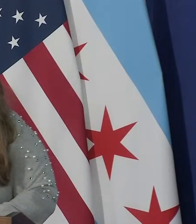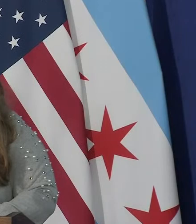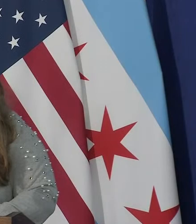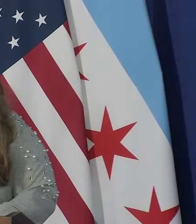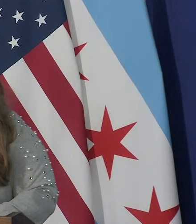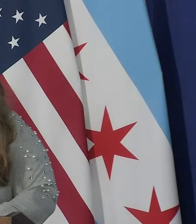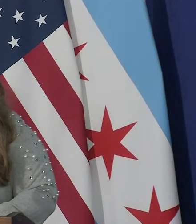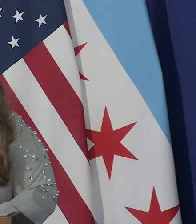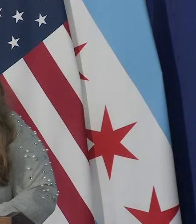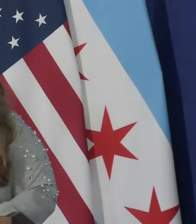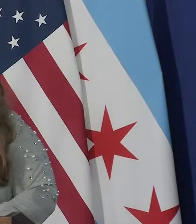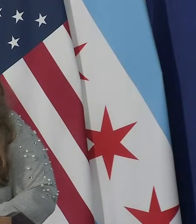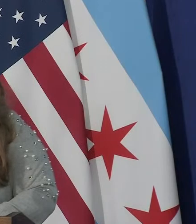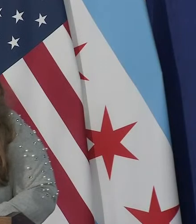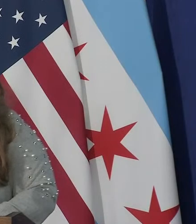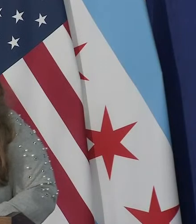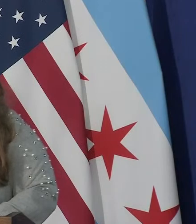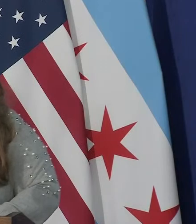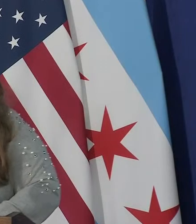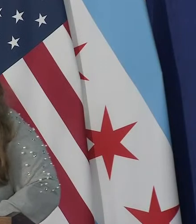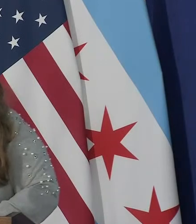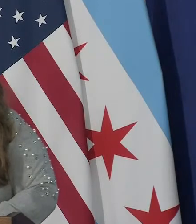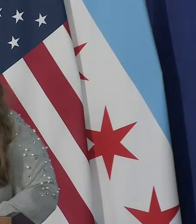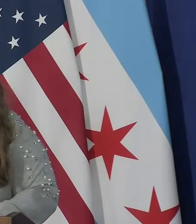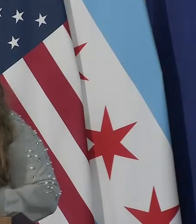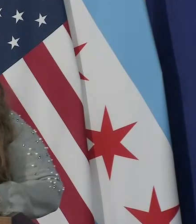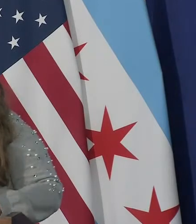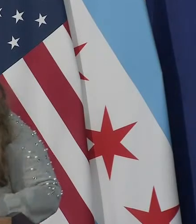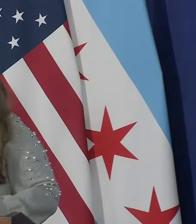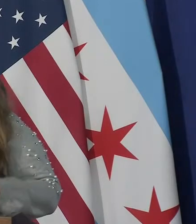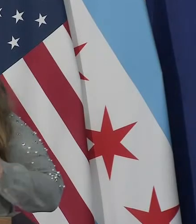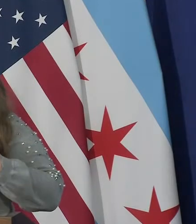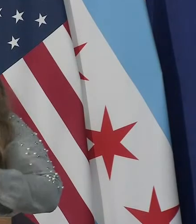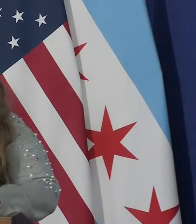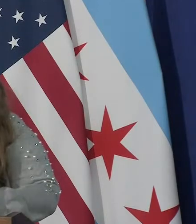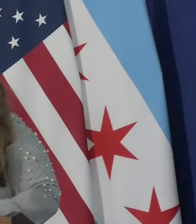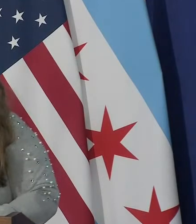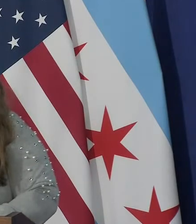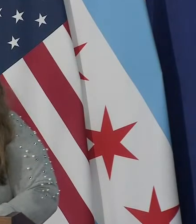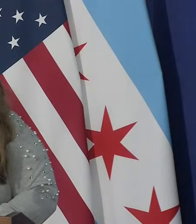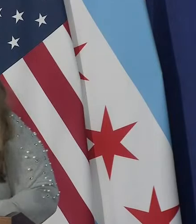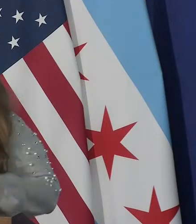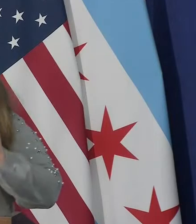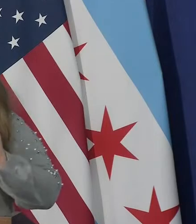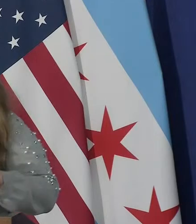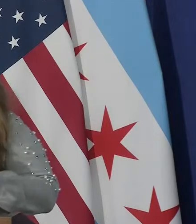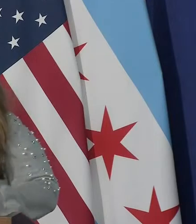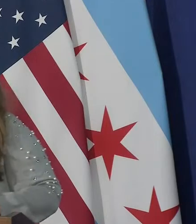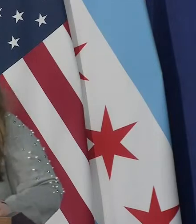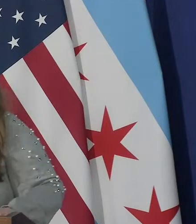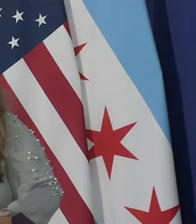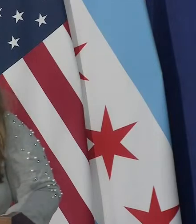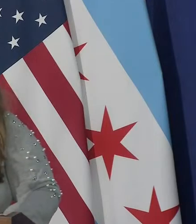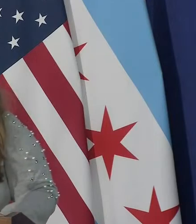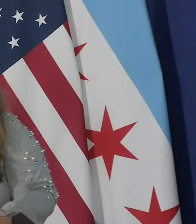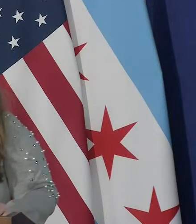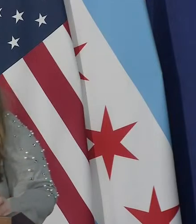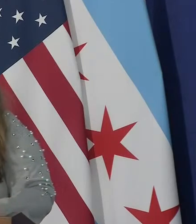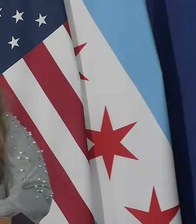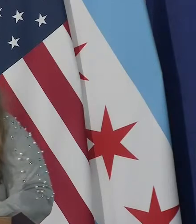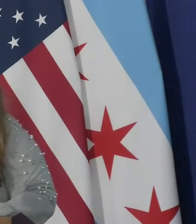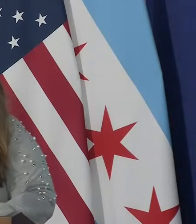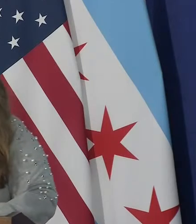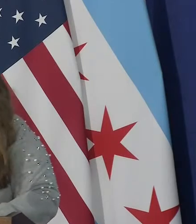vacuna se ofrece sin costo a los habitantes de Chicago que la deseen, pero necesitan paciencia mientras aumentan las